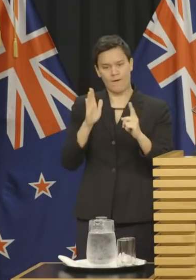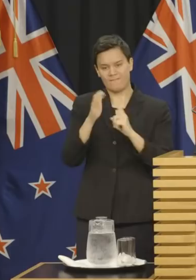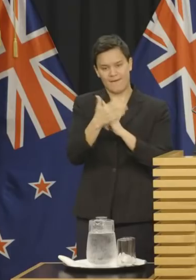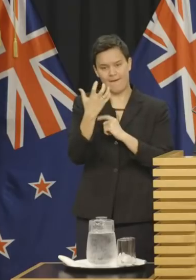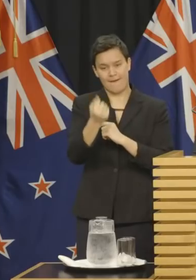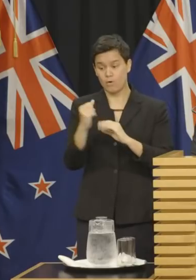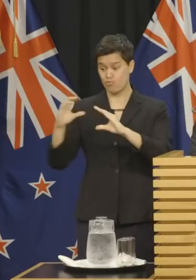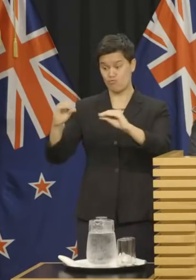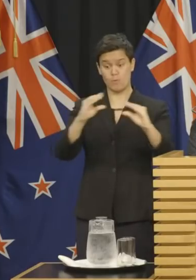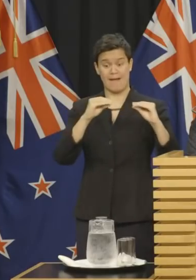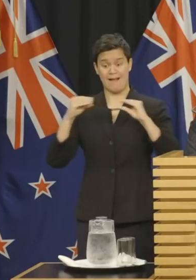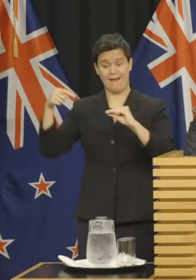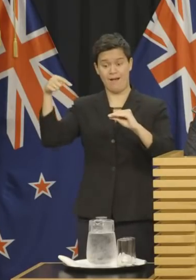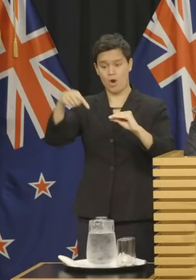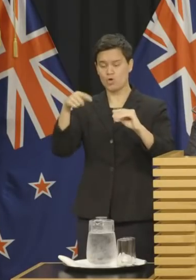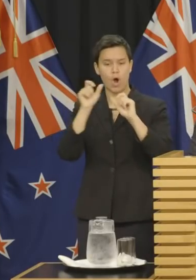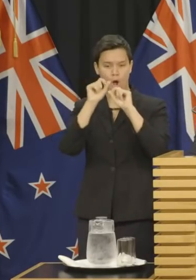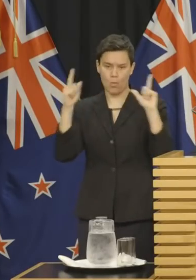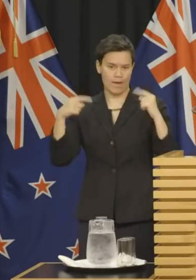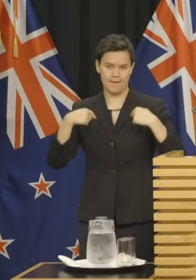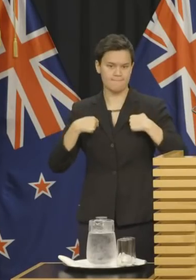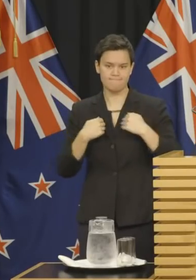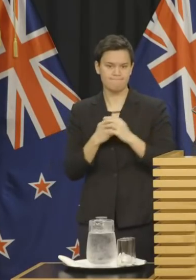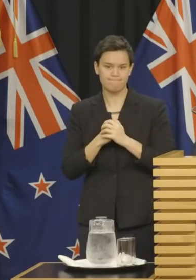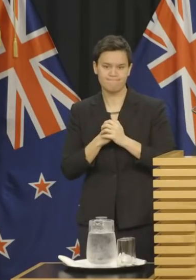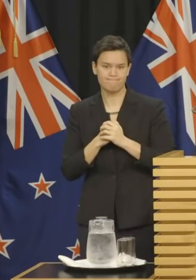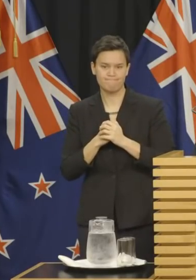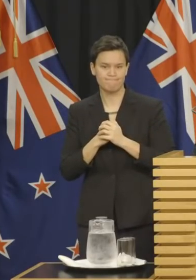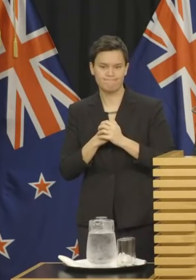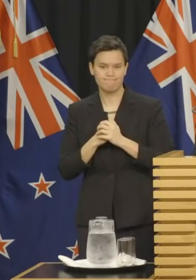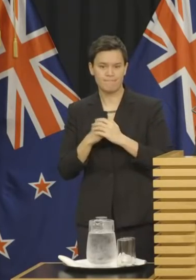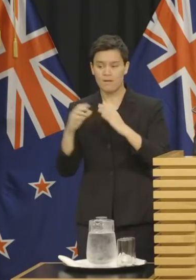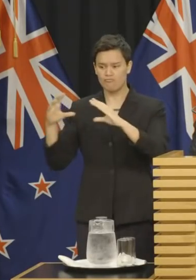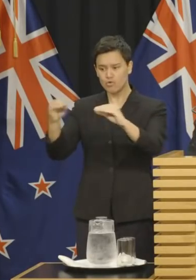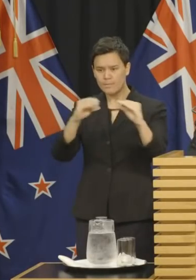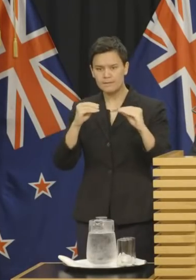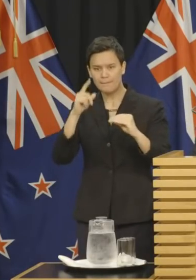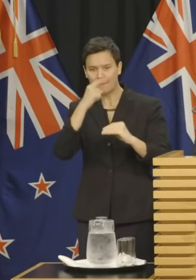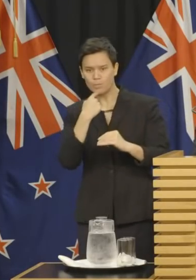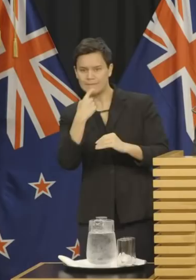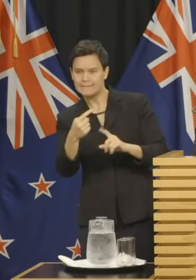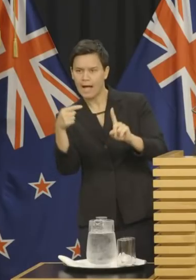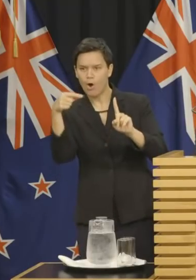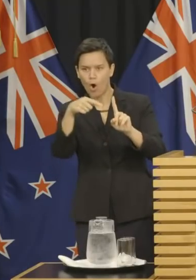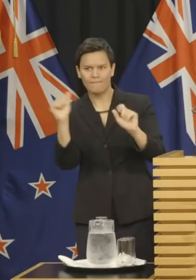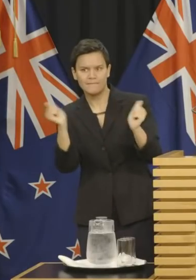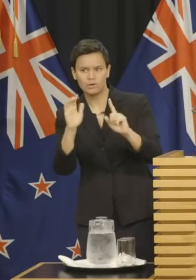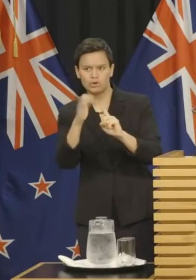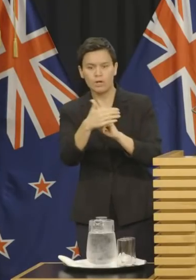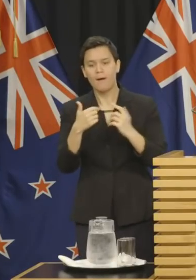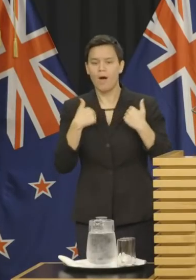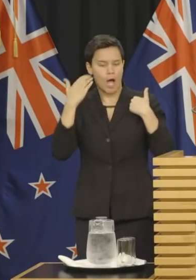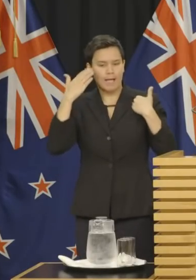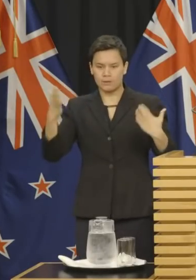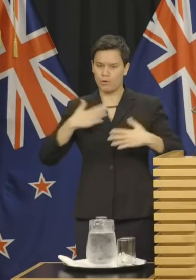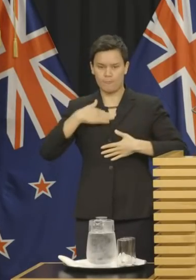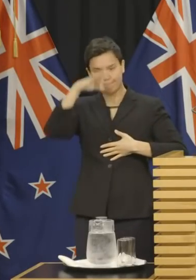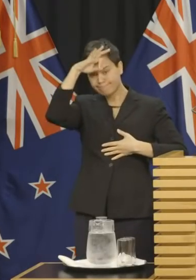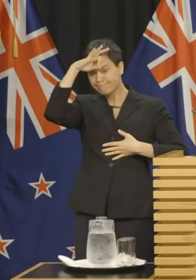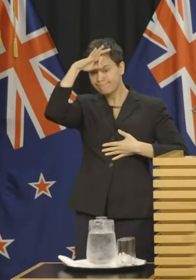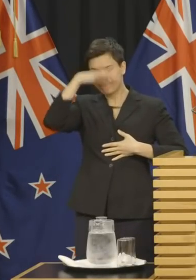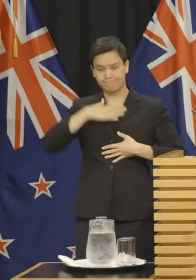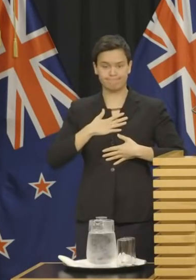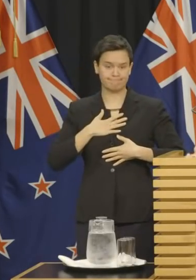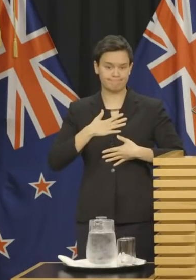aware of the rumours that were being... No, I had not been. No, I was not aware of those rumours and allegations. However, I would also share the